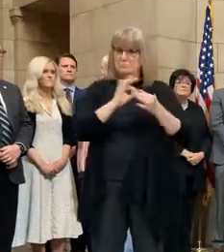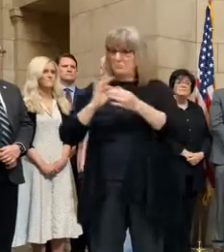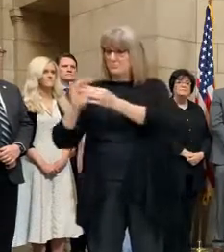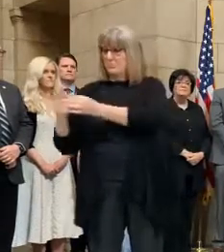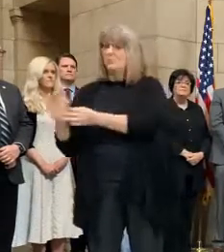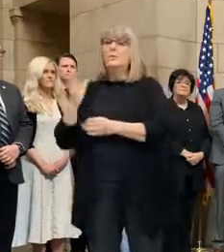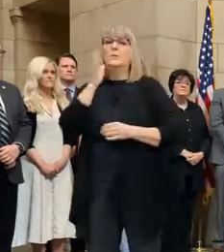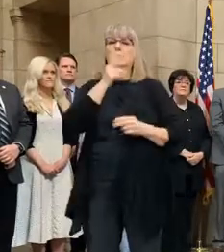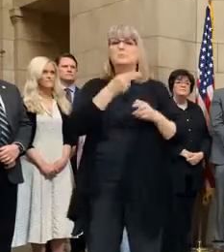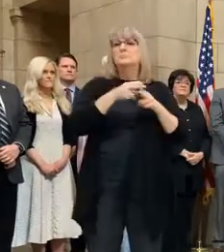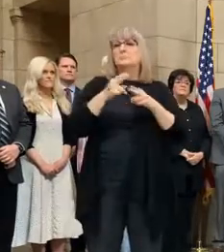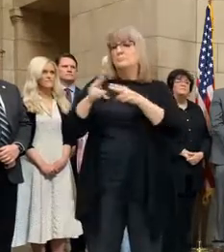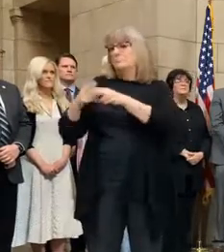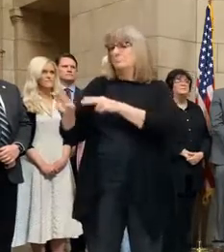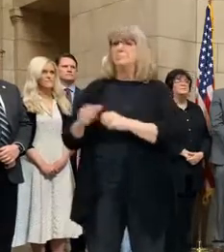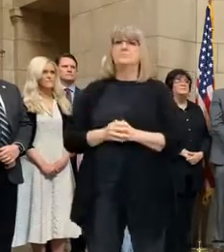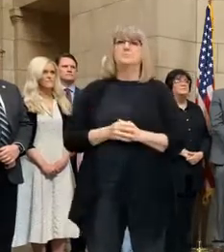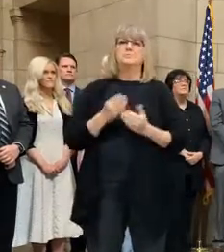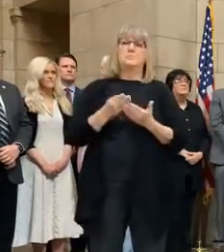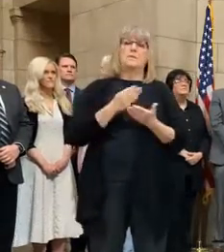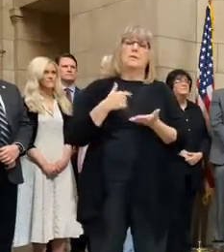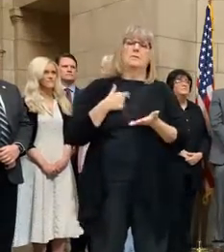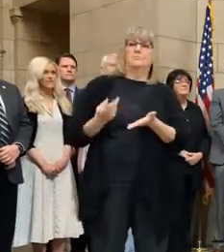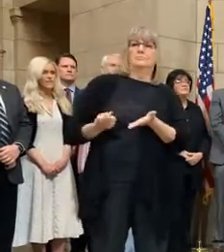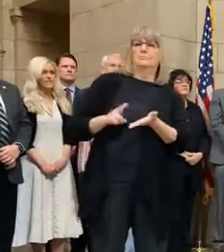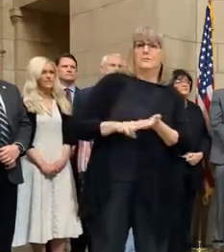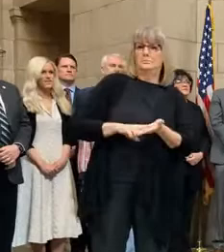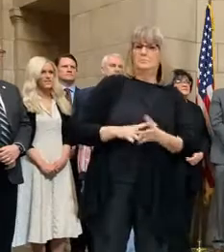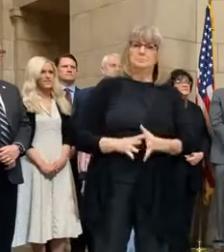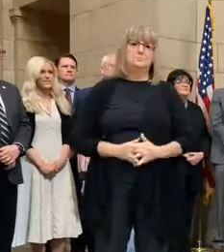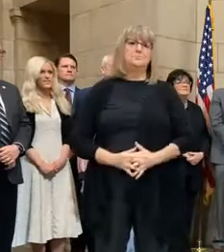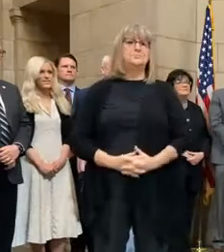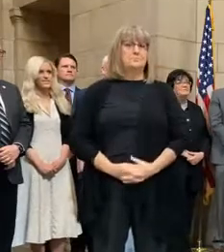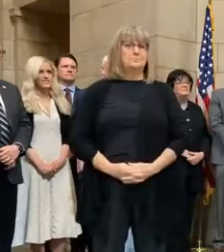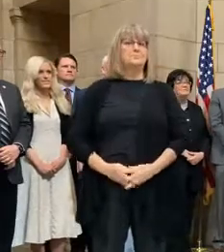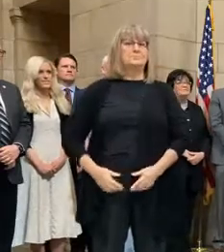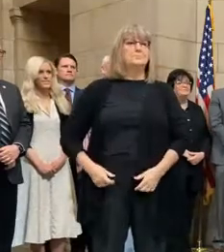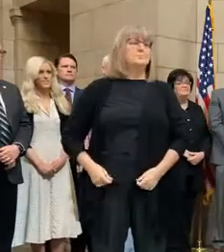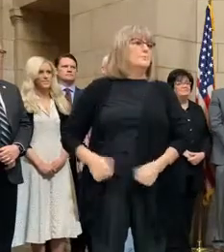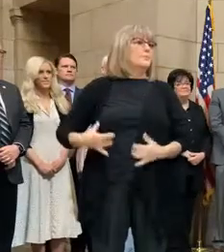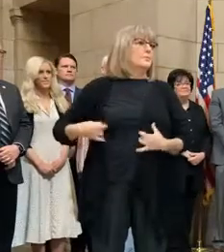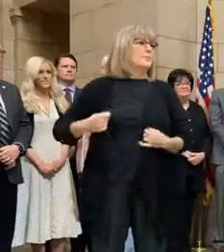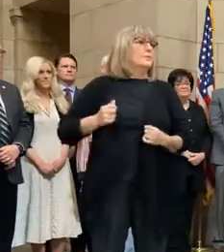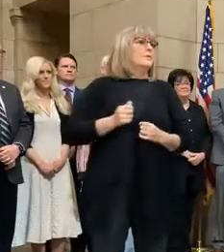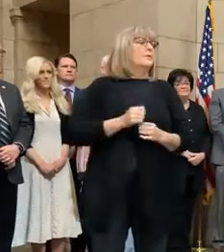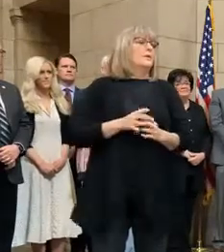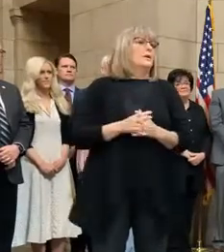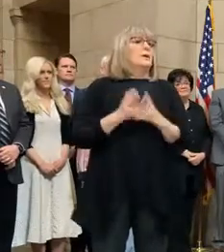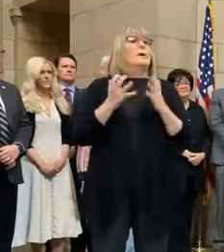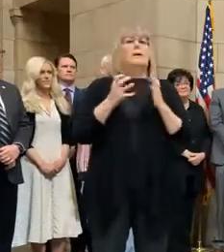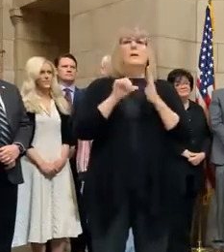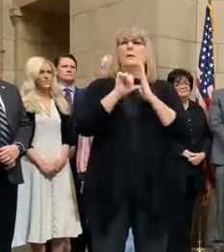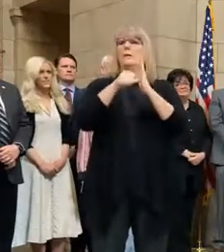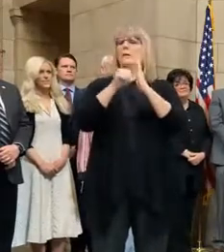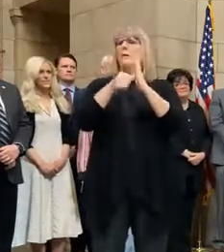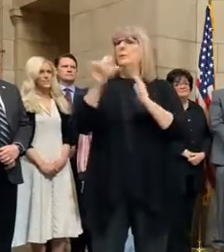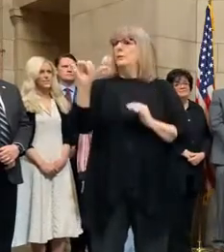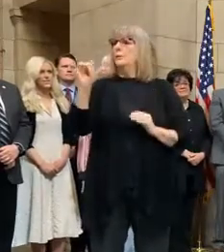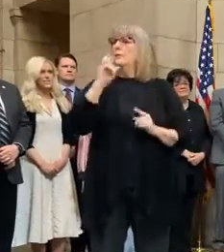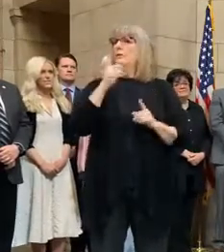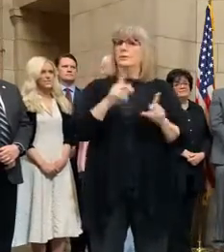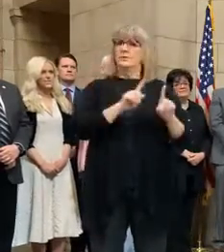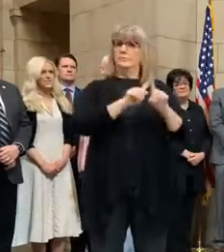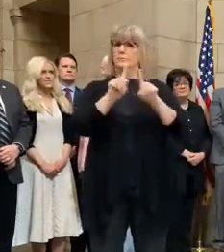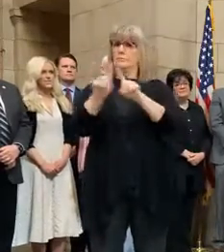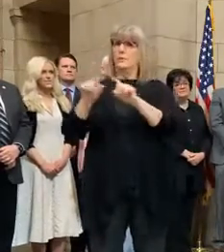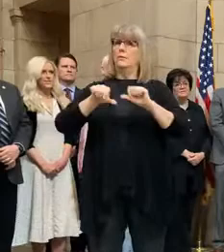folks will say brief remarks here prior to me signing the bill. And I just want to highlight that there's going to be a number